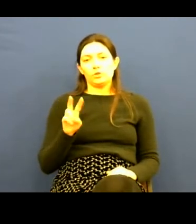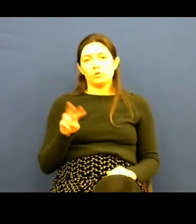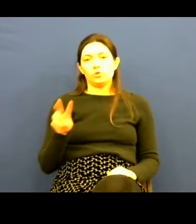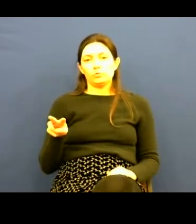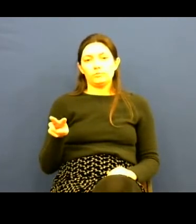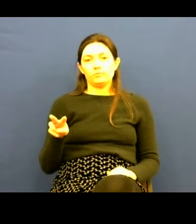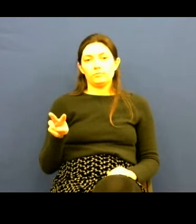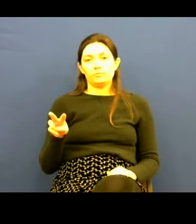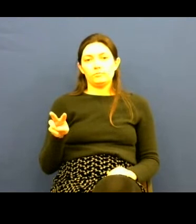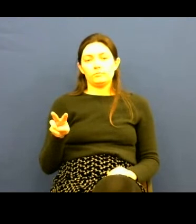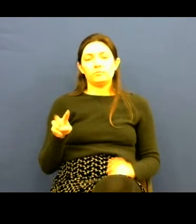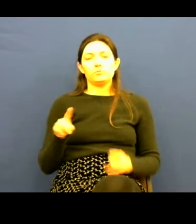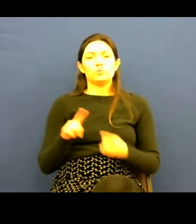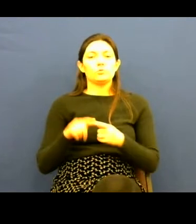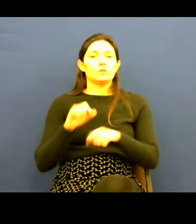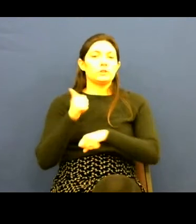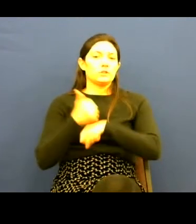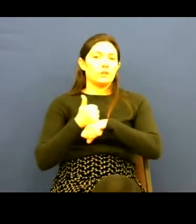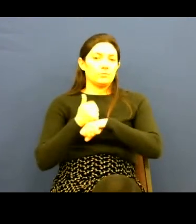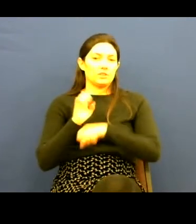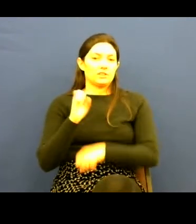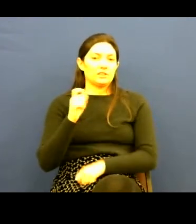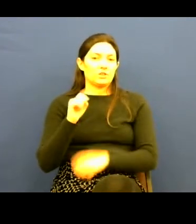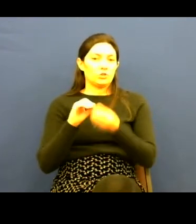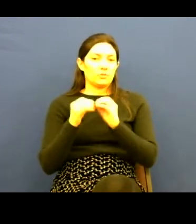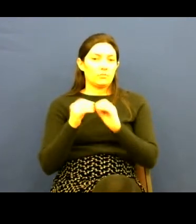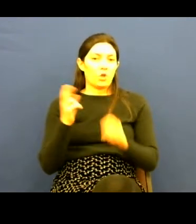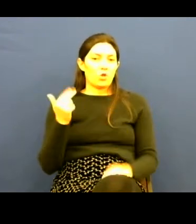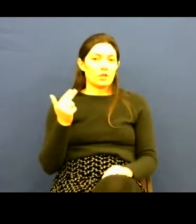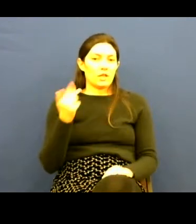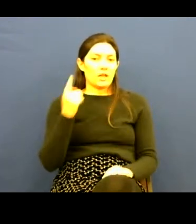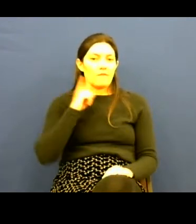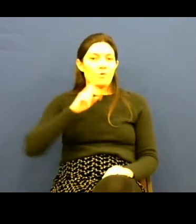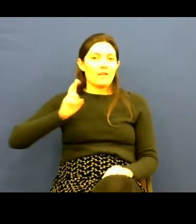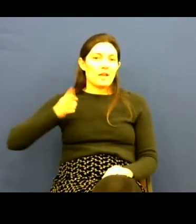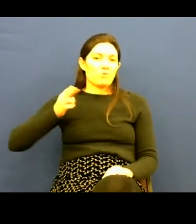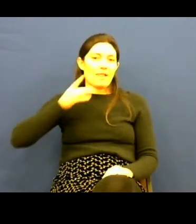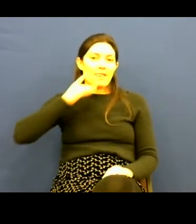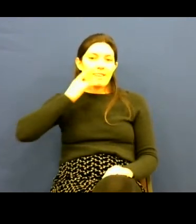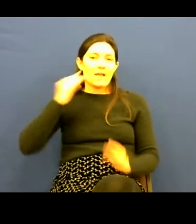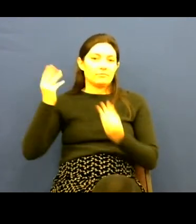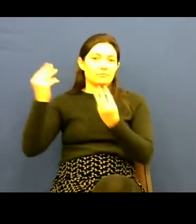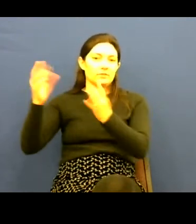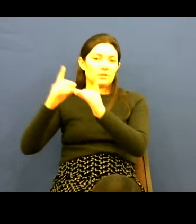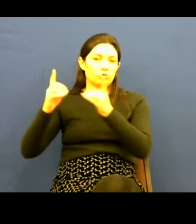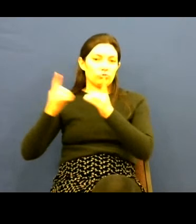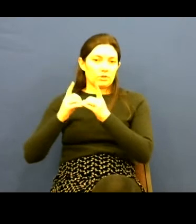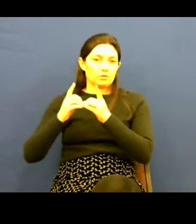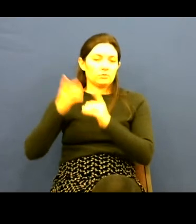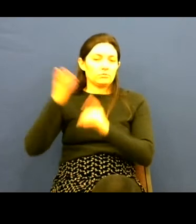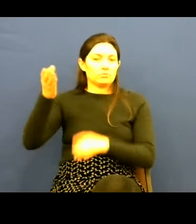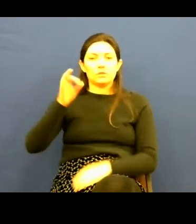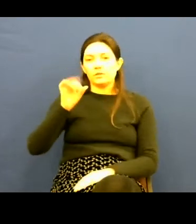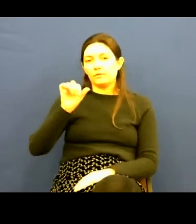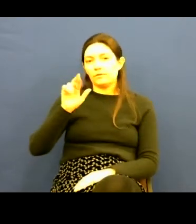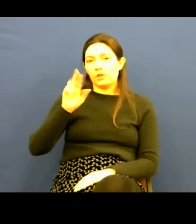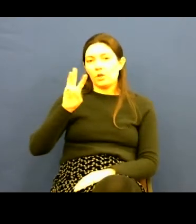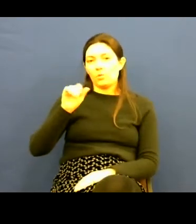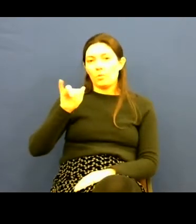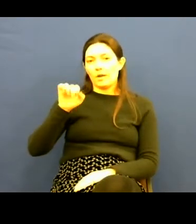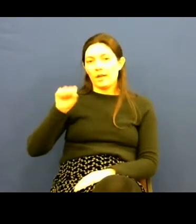25-345/2022 to establish extension number 13 to the Henrietta Lighting Districts, which is the Fairways at Brighton.